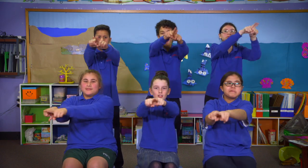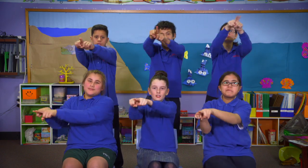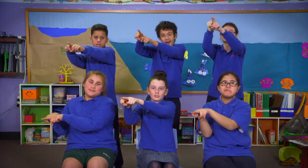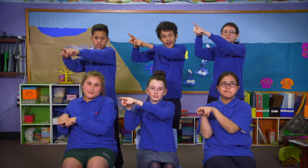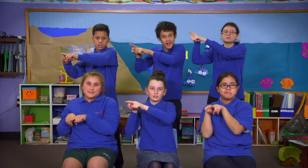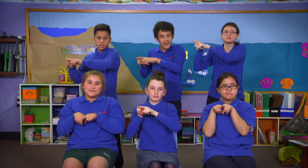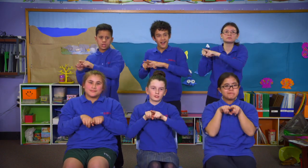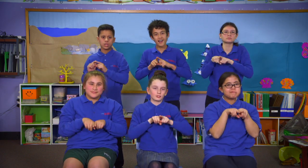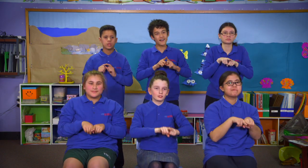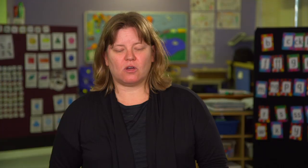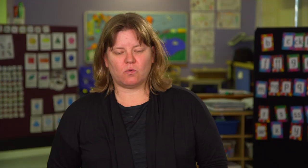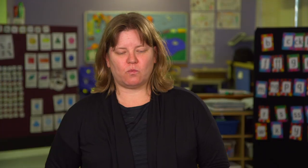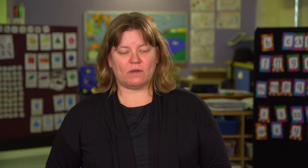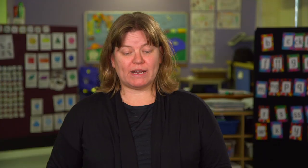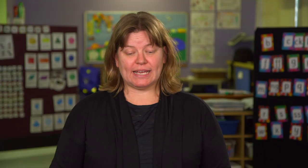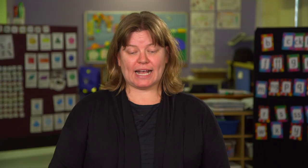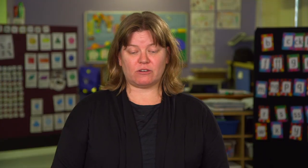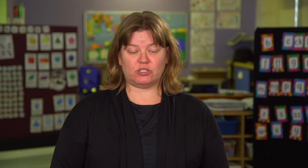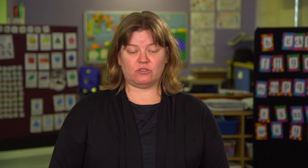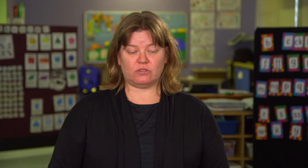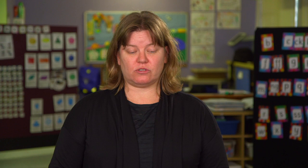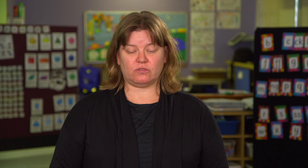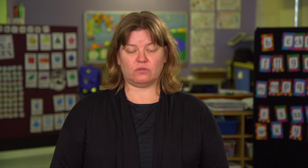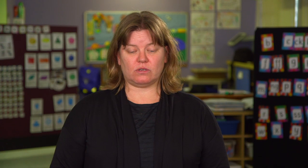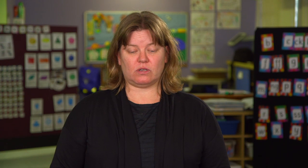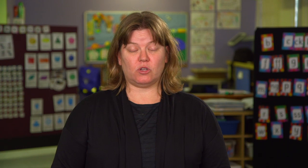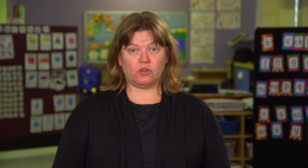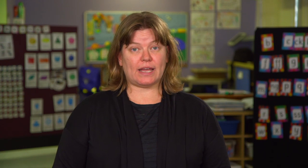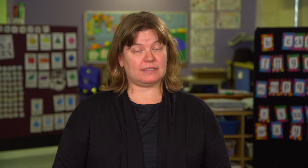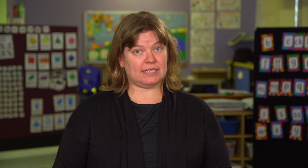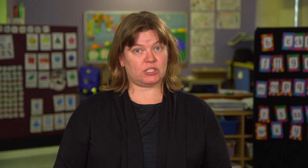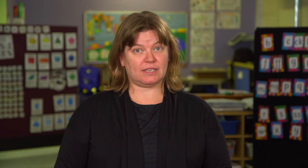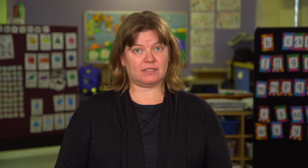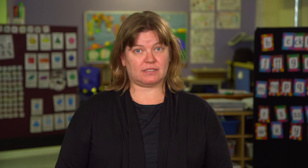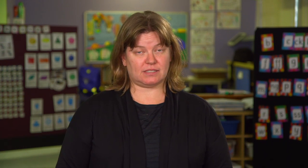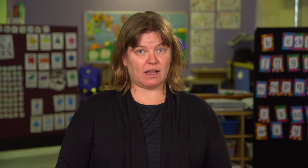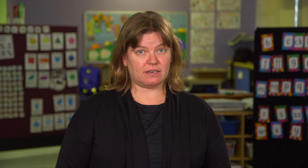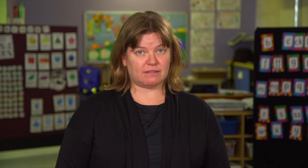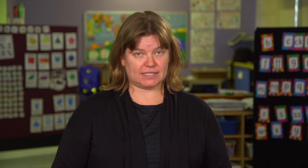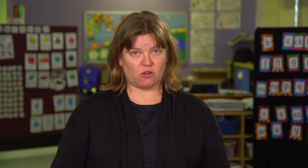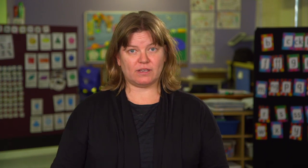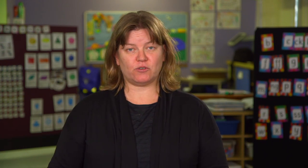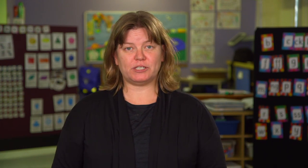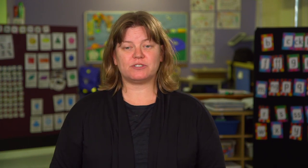ways. So we really encourage you to learn and teach the kids to sign this song if you're